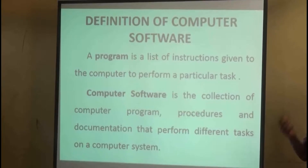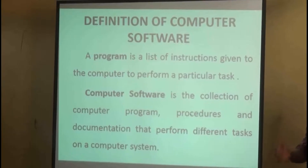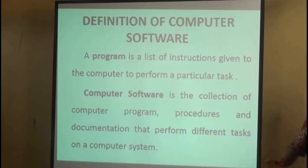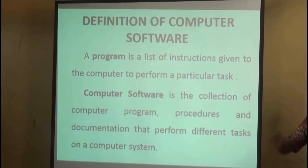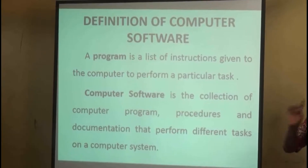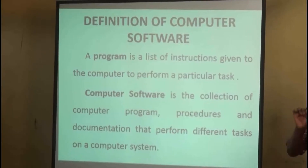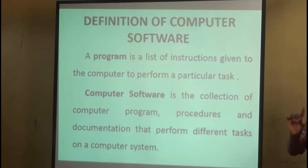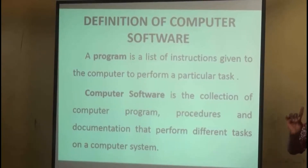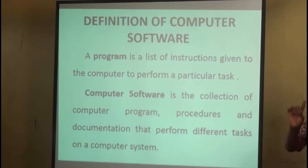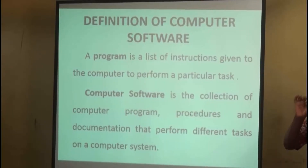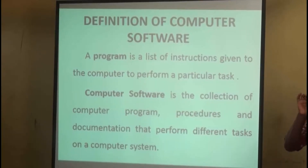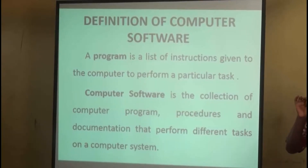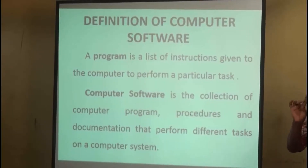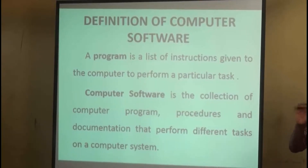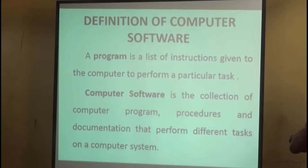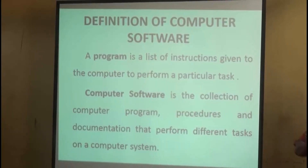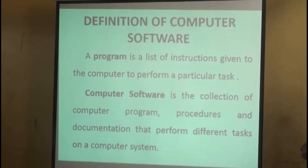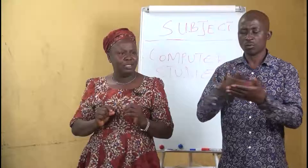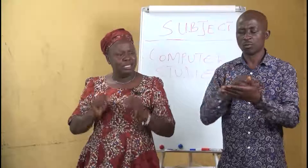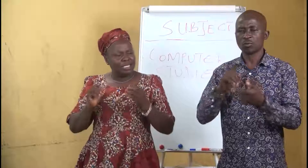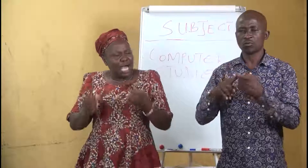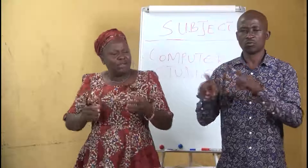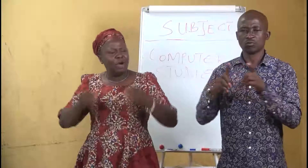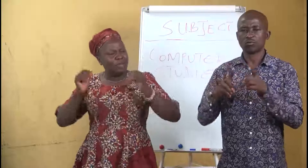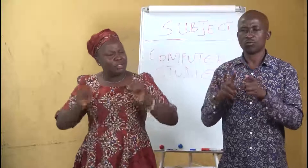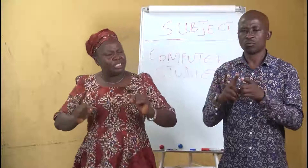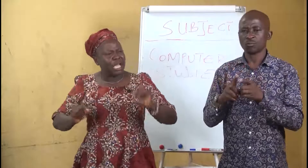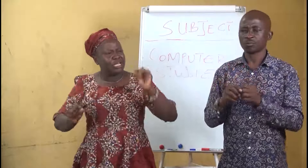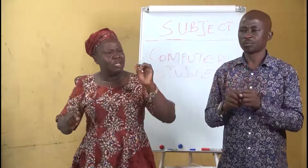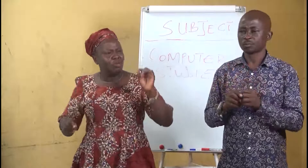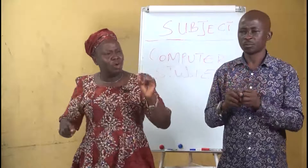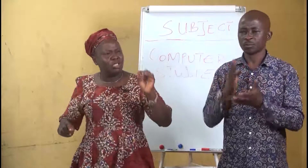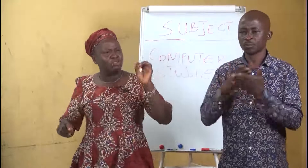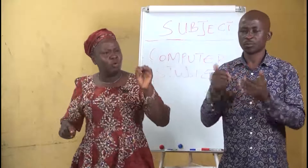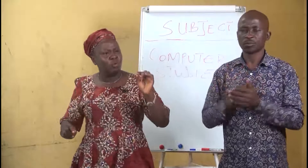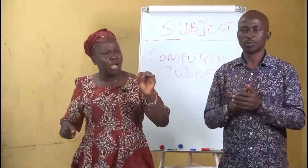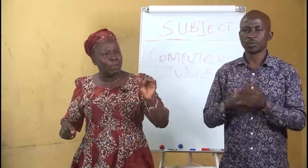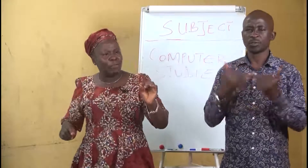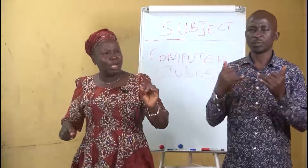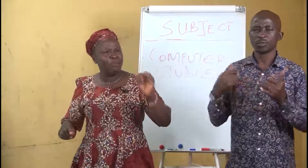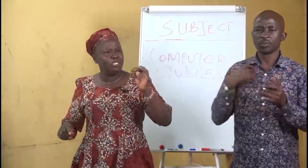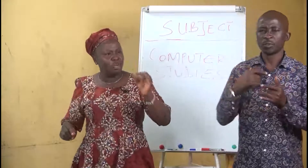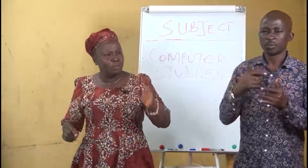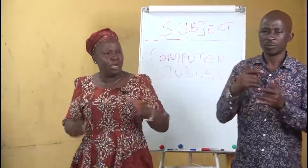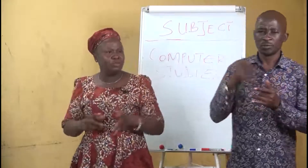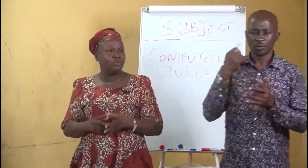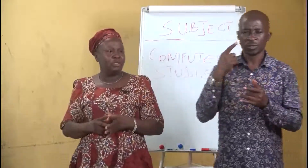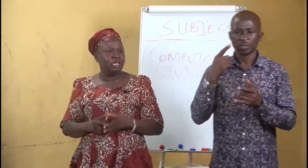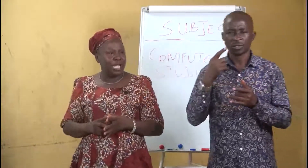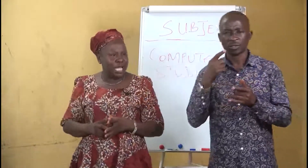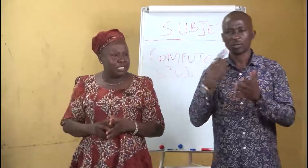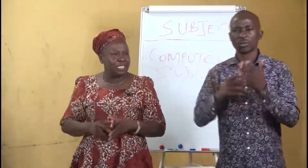to perform a particular task. Now that we understand what a program is all